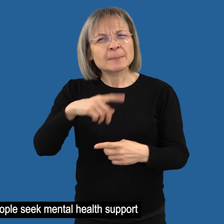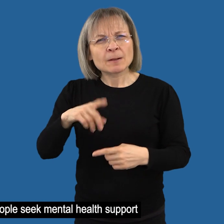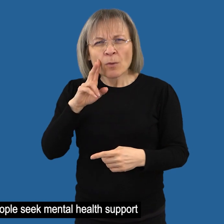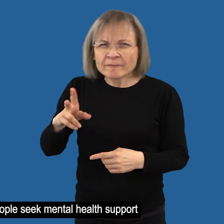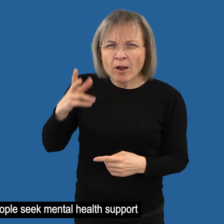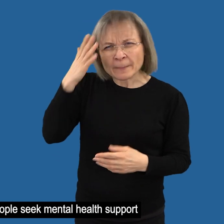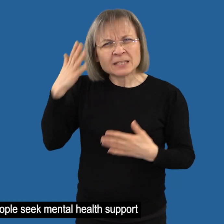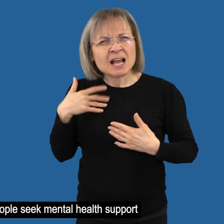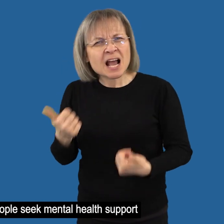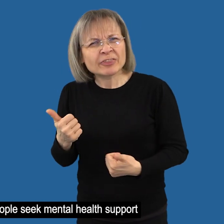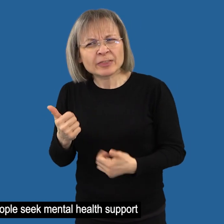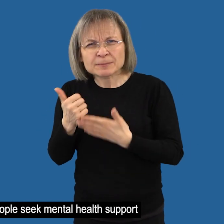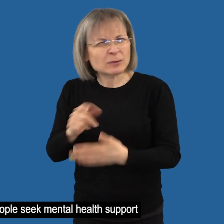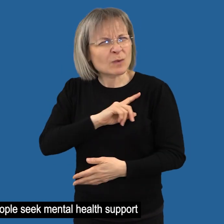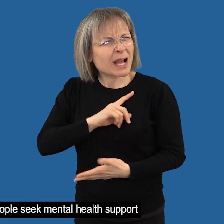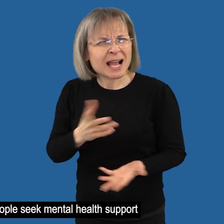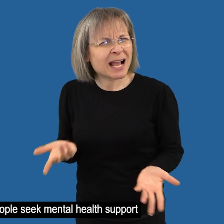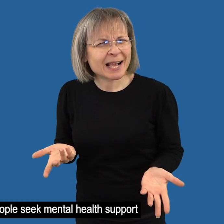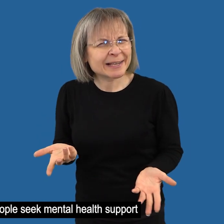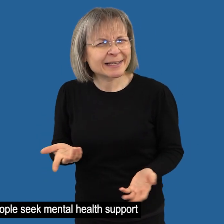Why people seek mental health support.